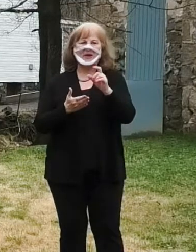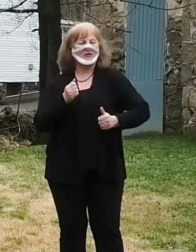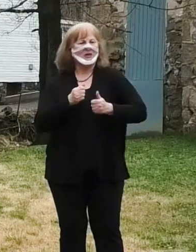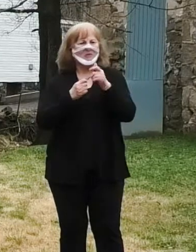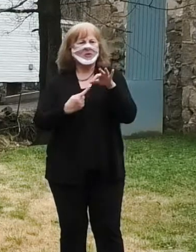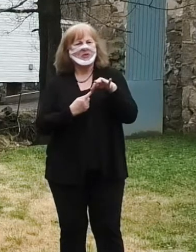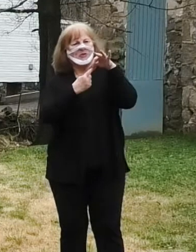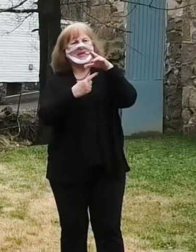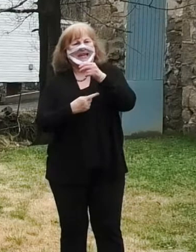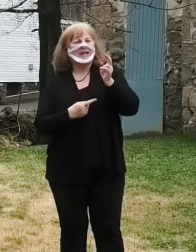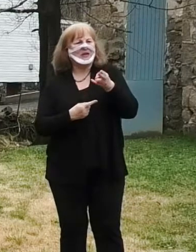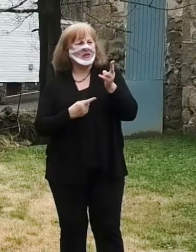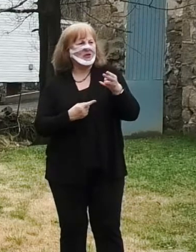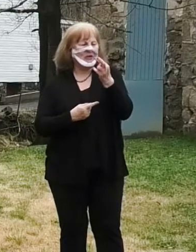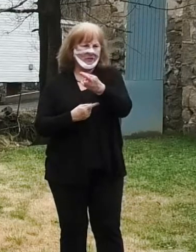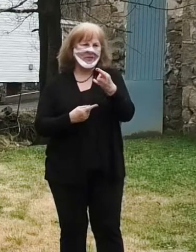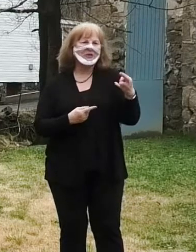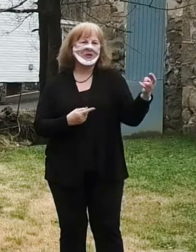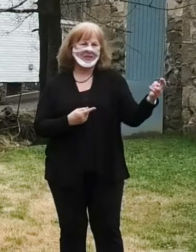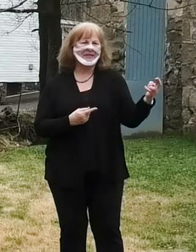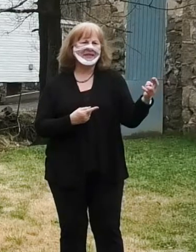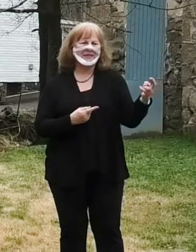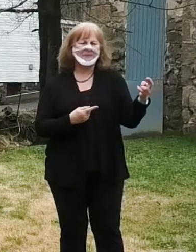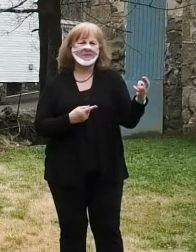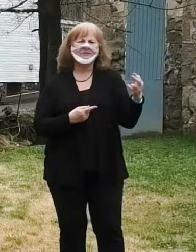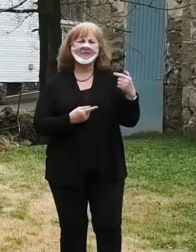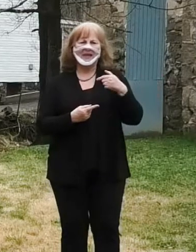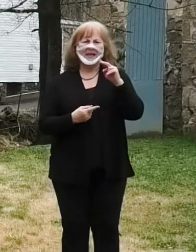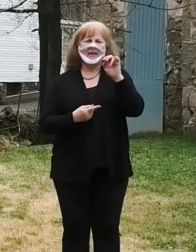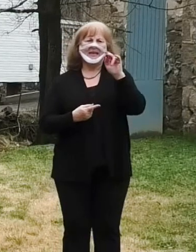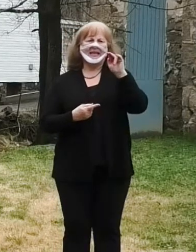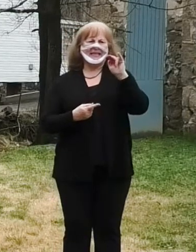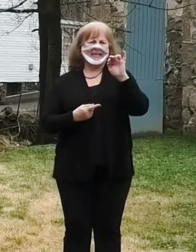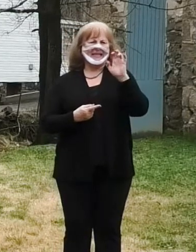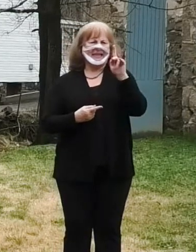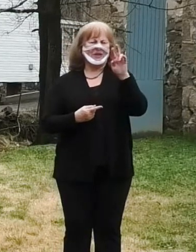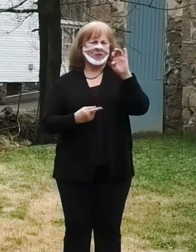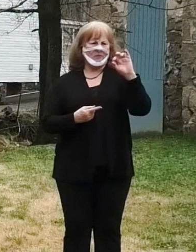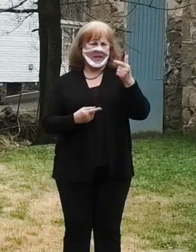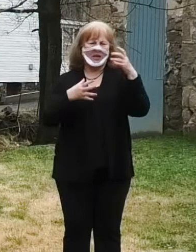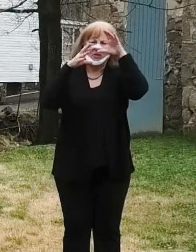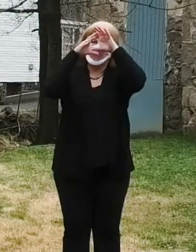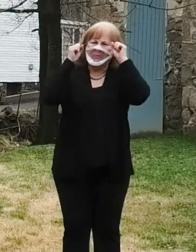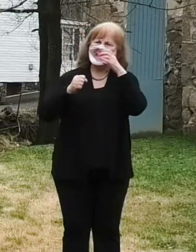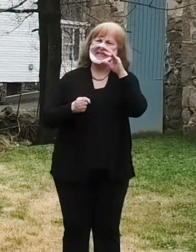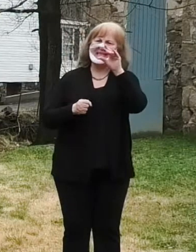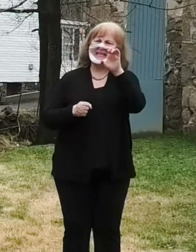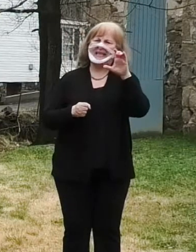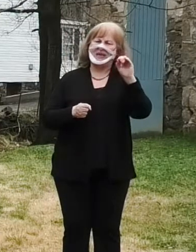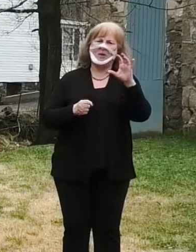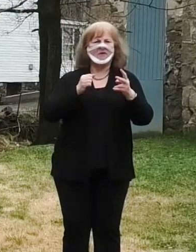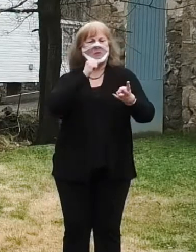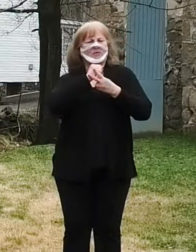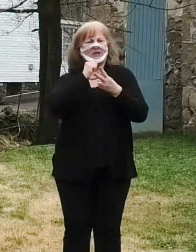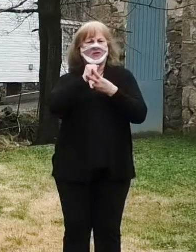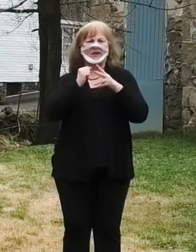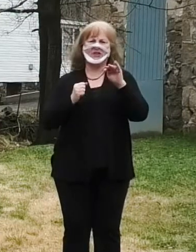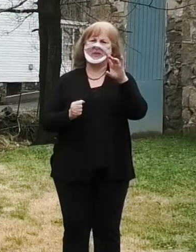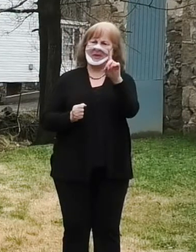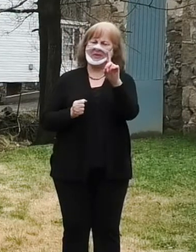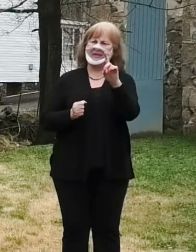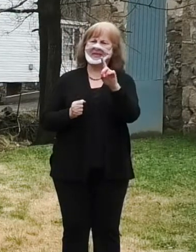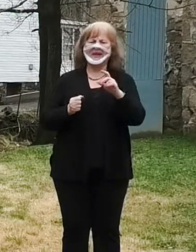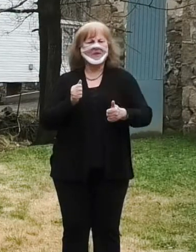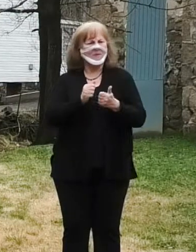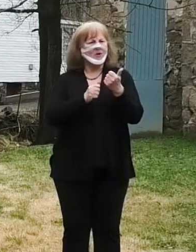most unique and historic resources. I'm Nick Redding. I'm the president and CEO of Preservation Maryland. And first and